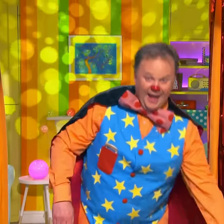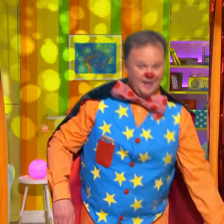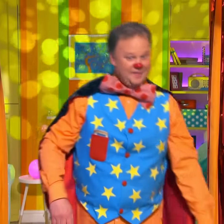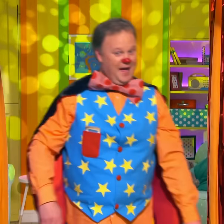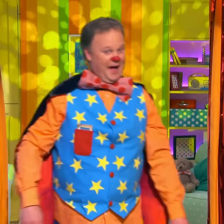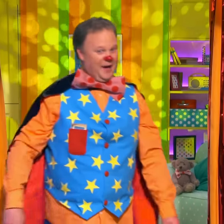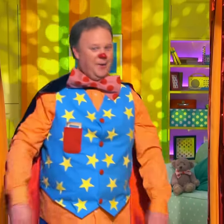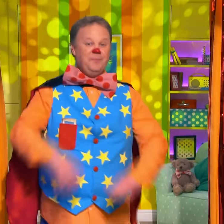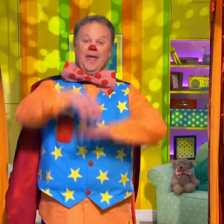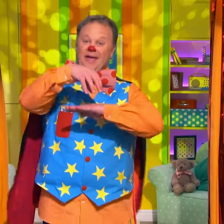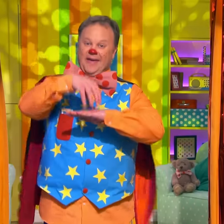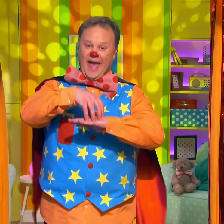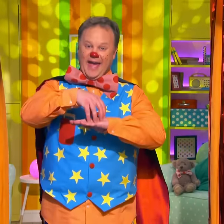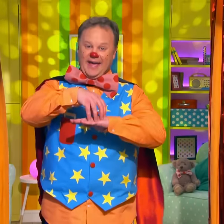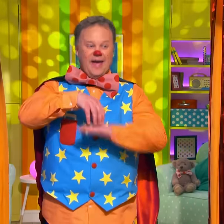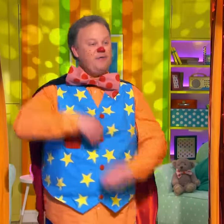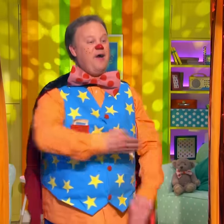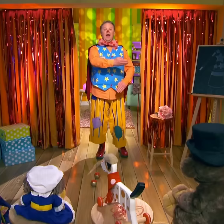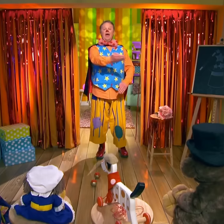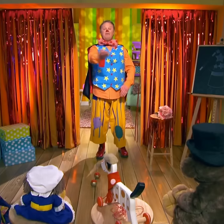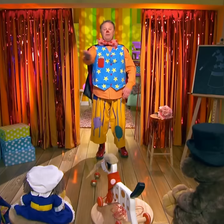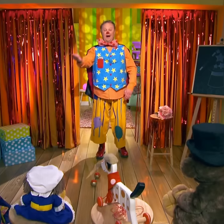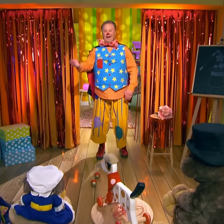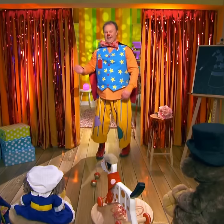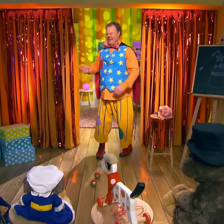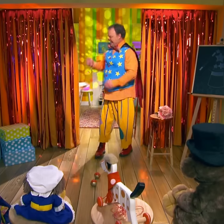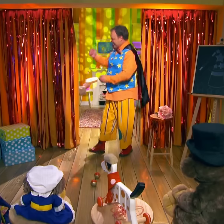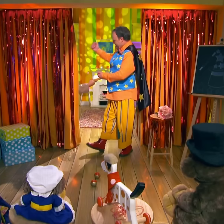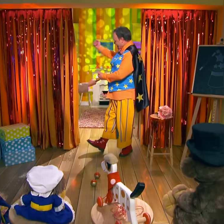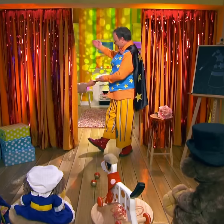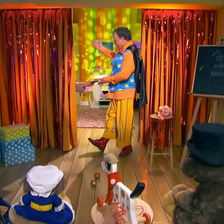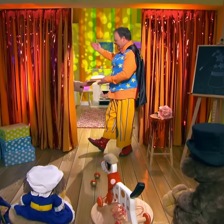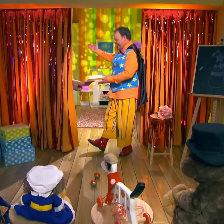And now, cake for everyone! Ta-da!